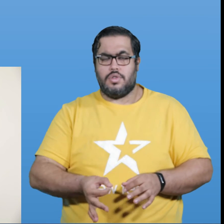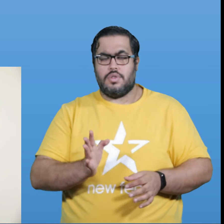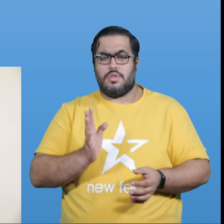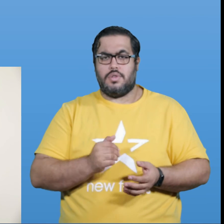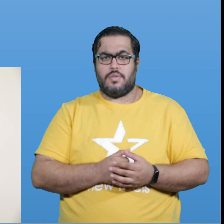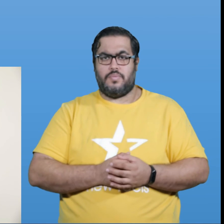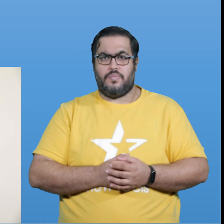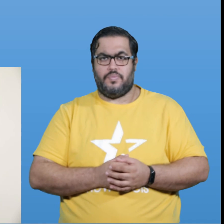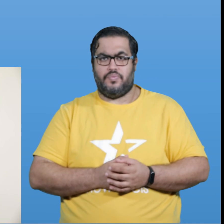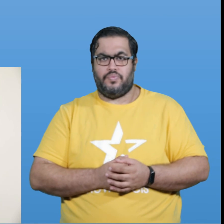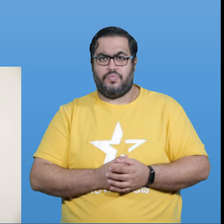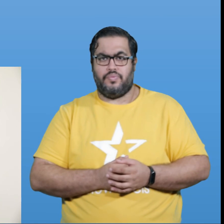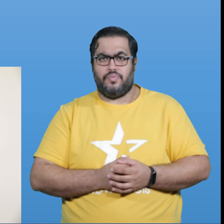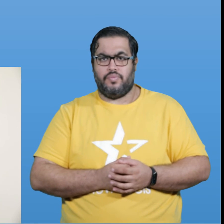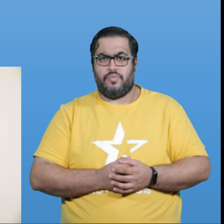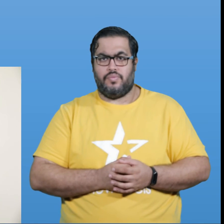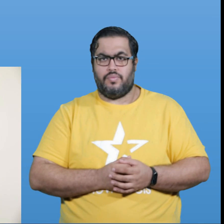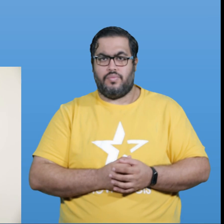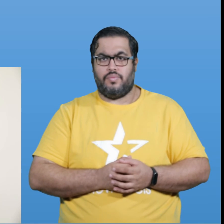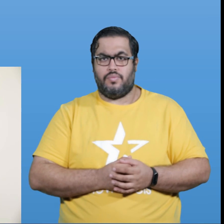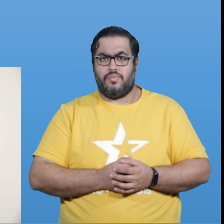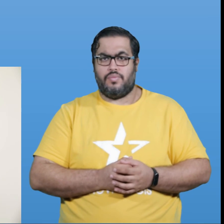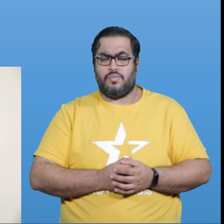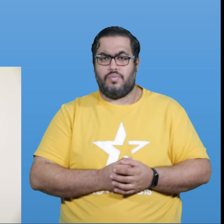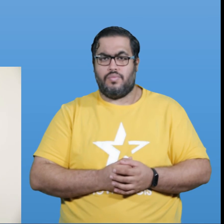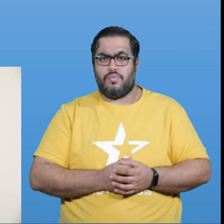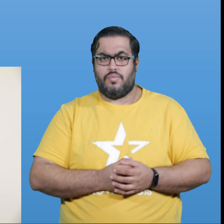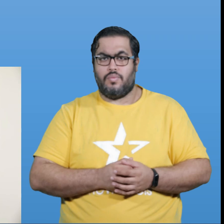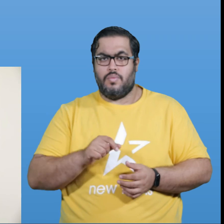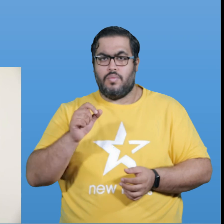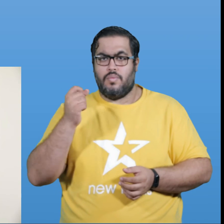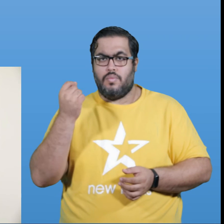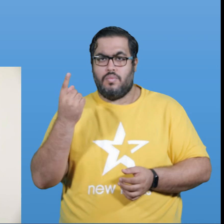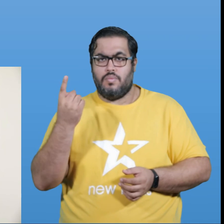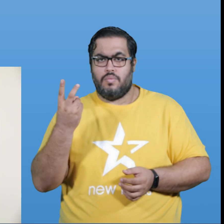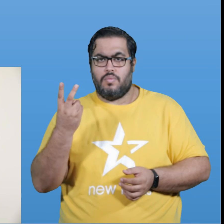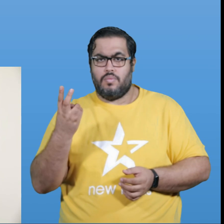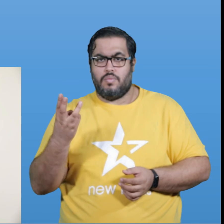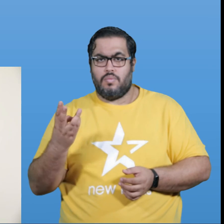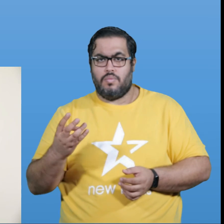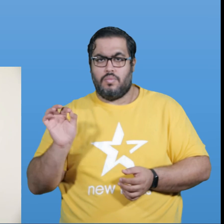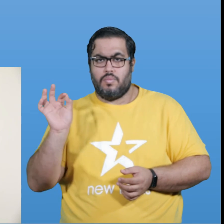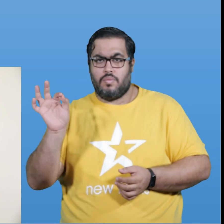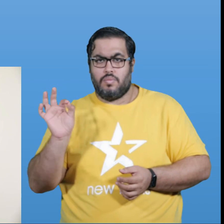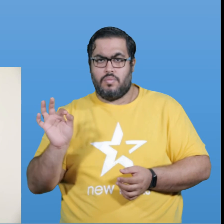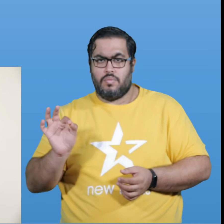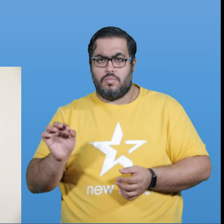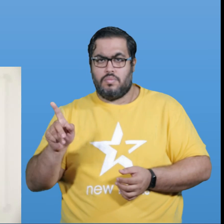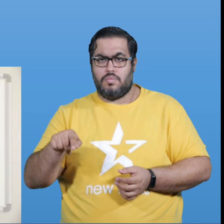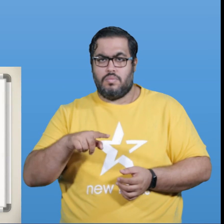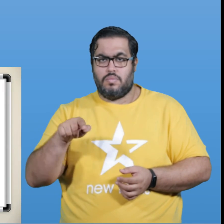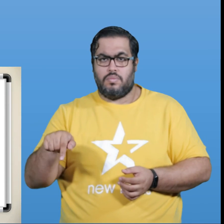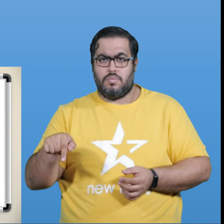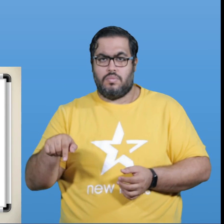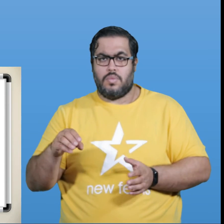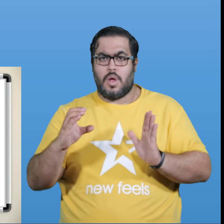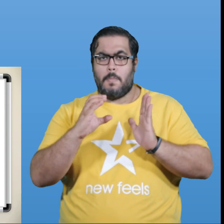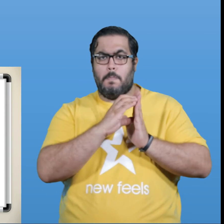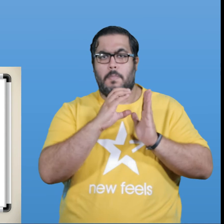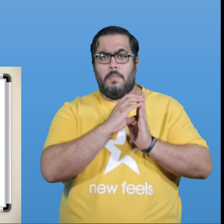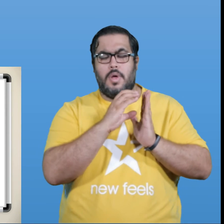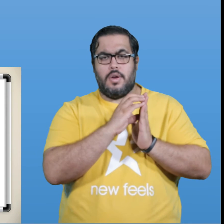4-sentence paragraph. We don't need bullet points. It's a one written paragraph. So this is